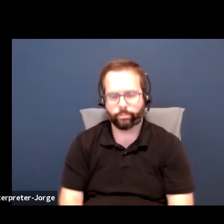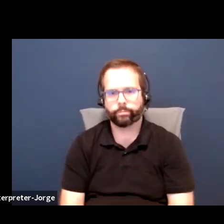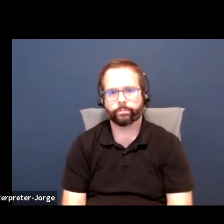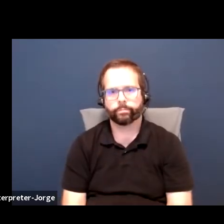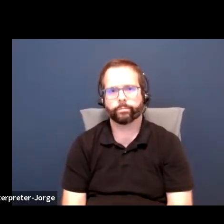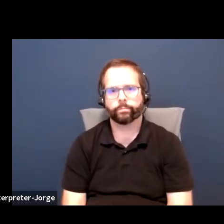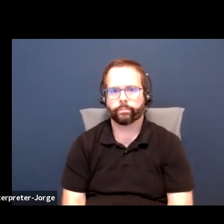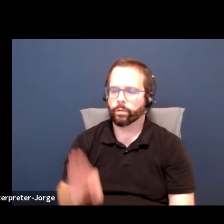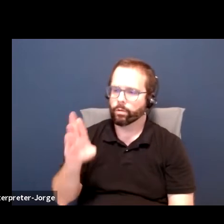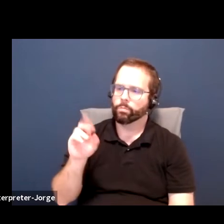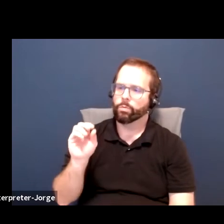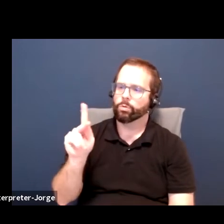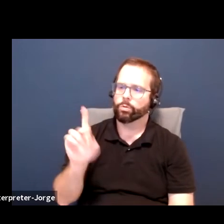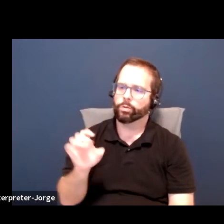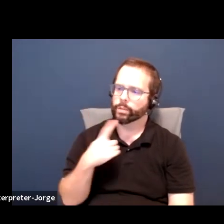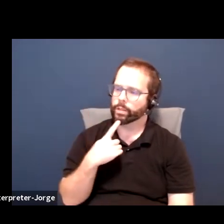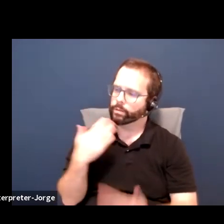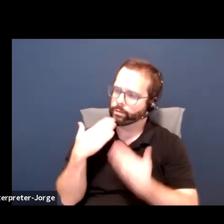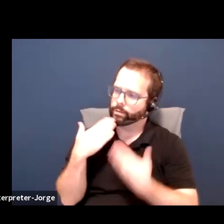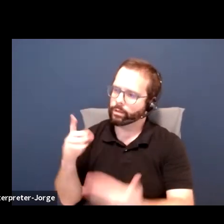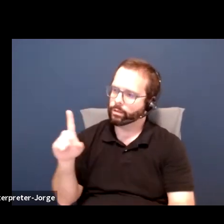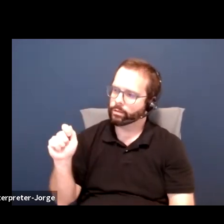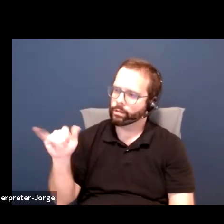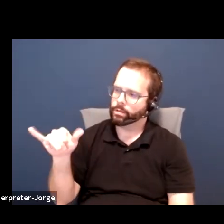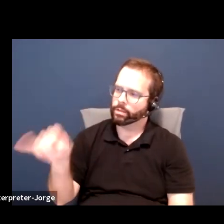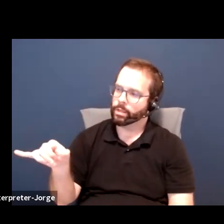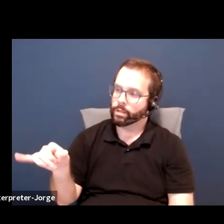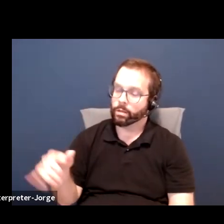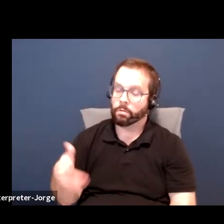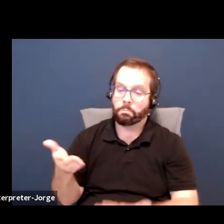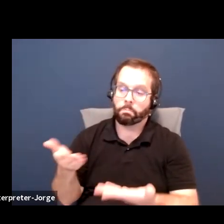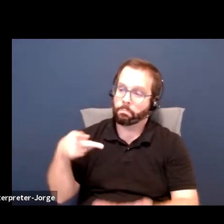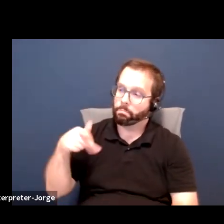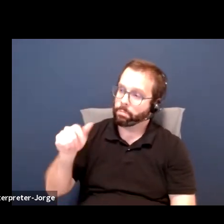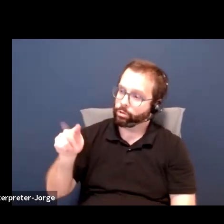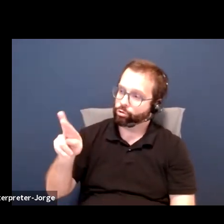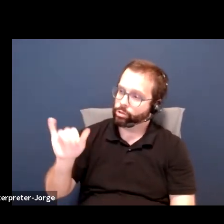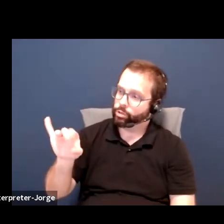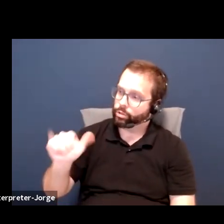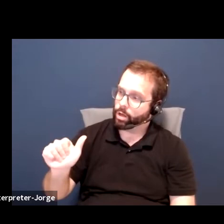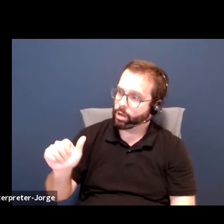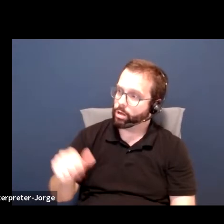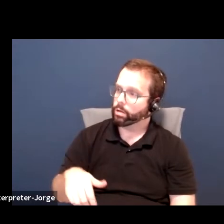Thanks, Daisy. Patricia, Seth, and Joe, do you want to also answer this question as well?